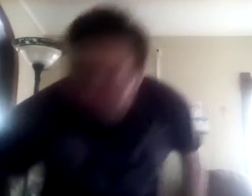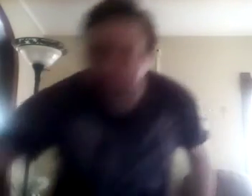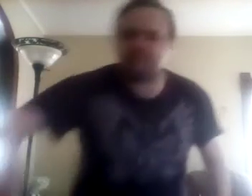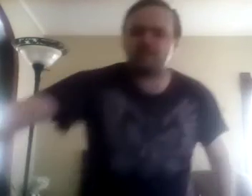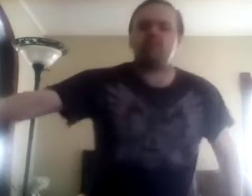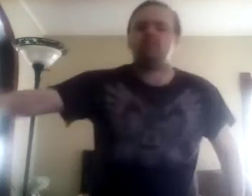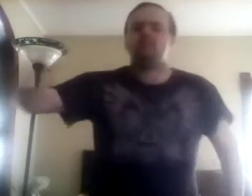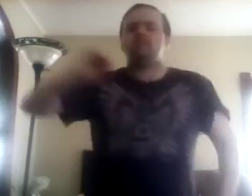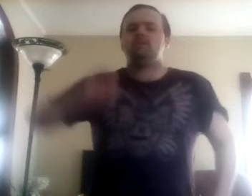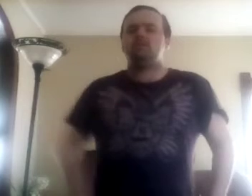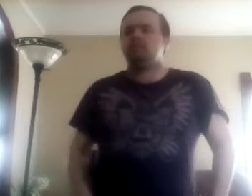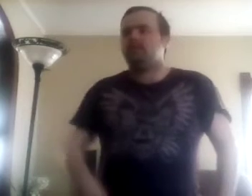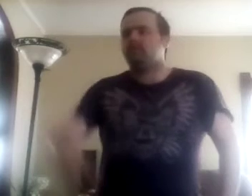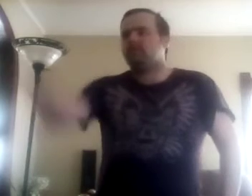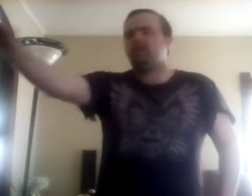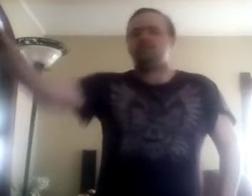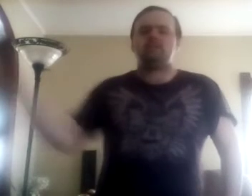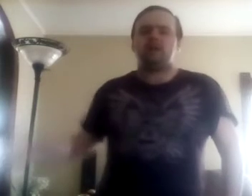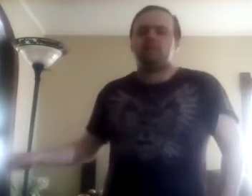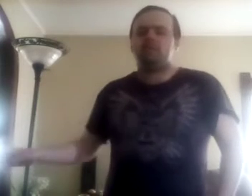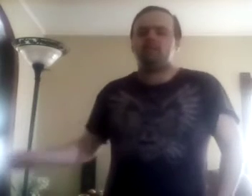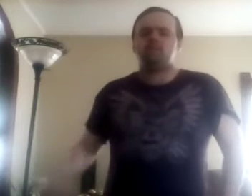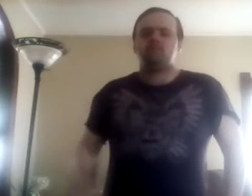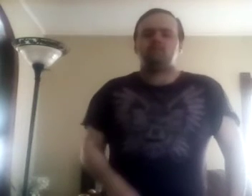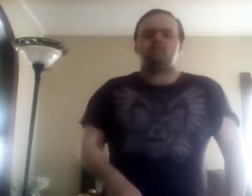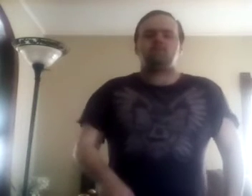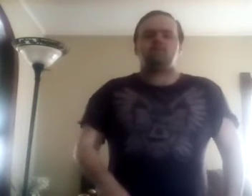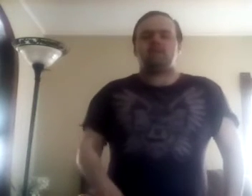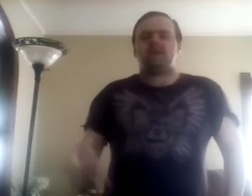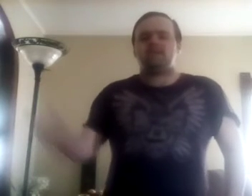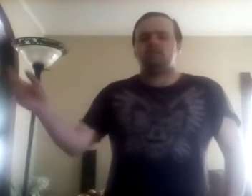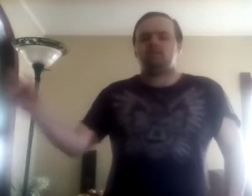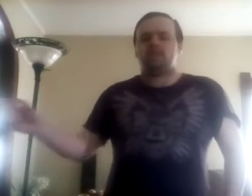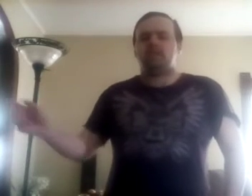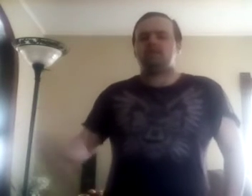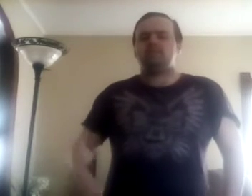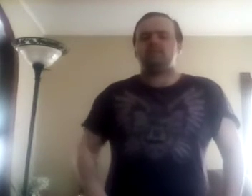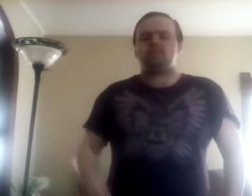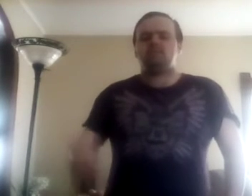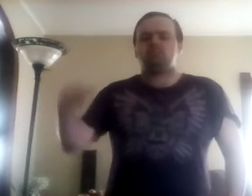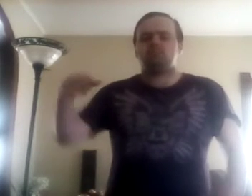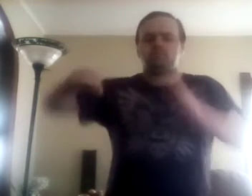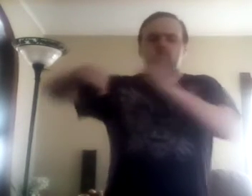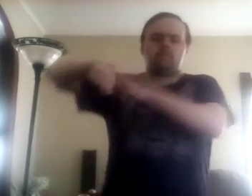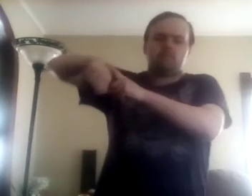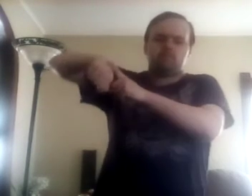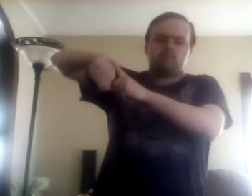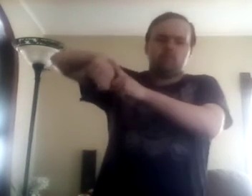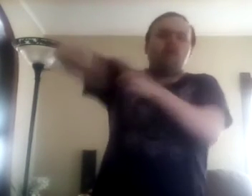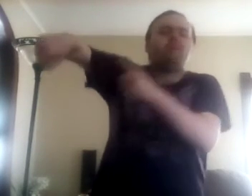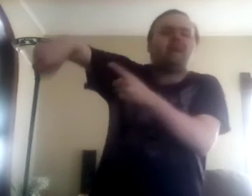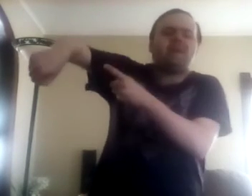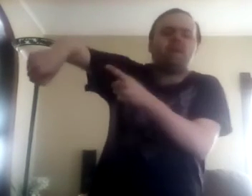Turn this off. I'm gonna count this off. Cause camp gets set. Four more